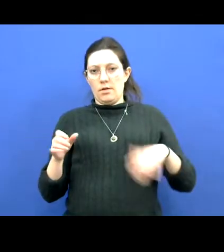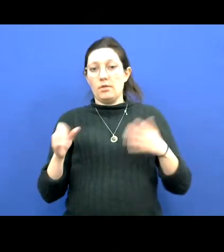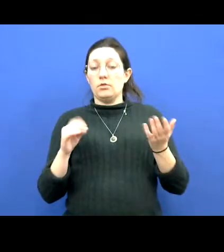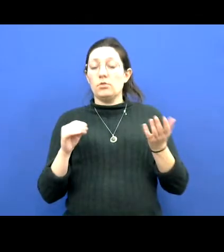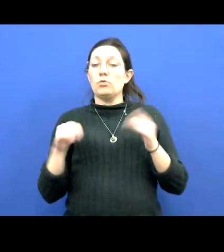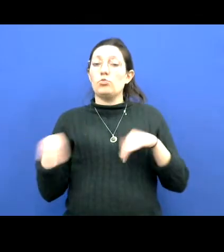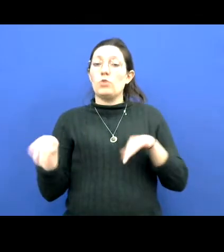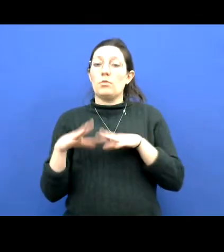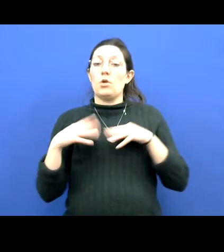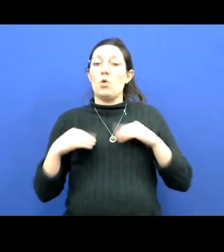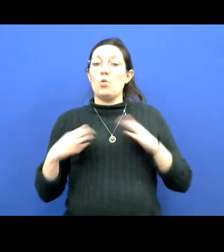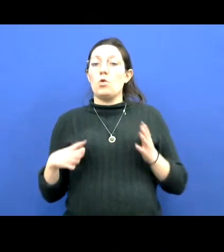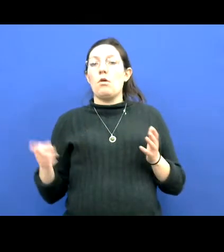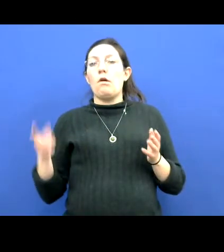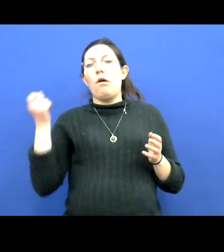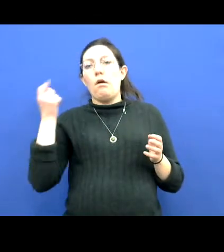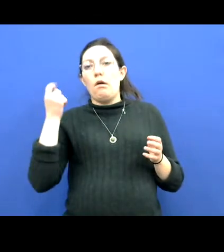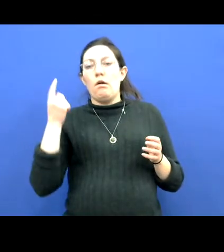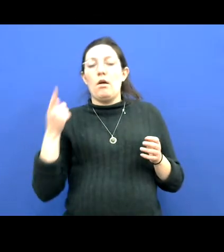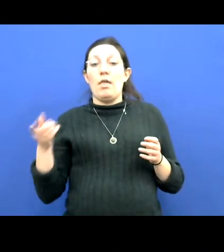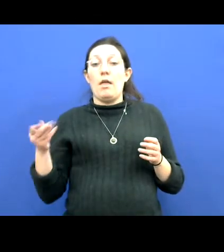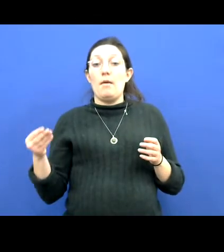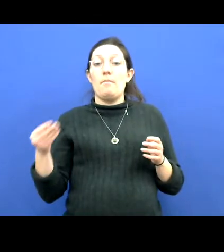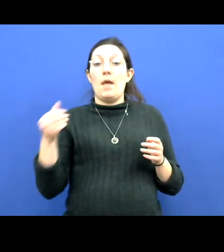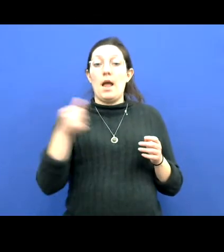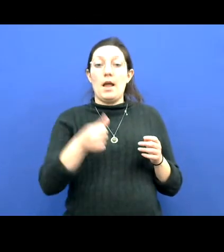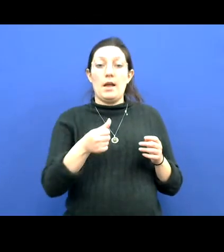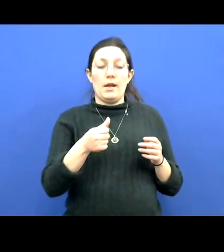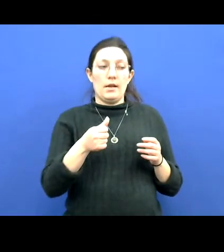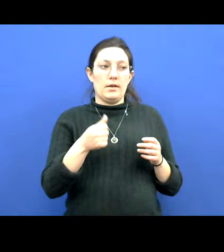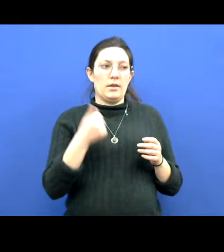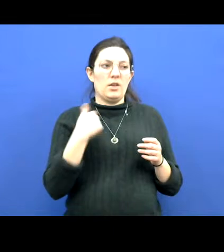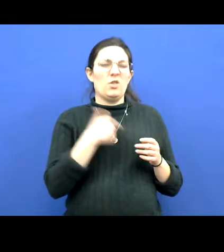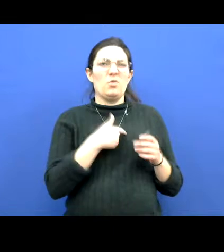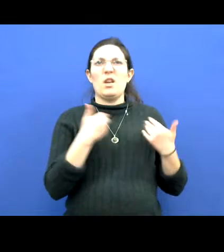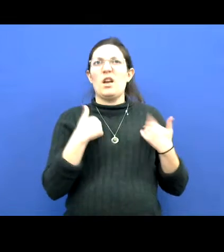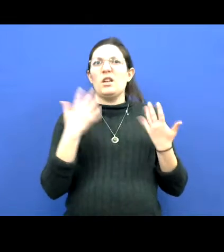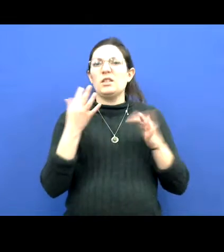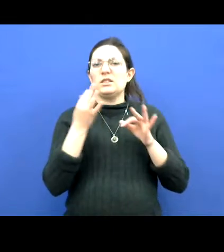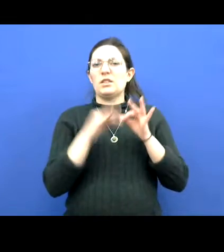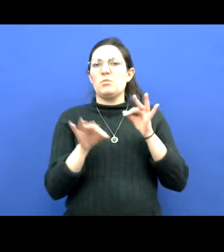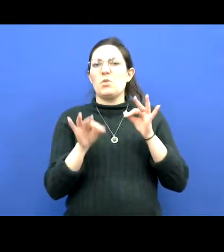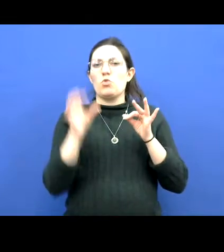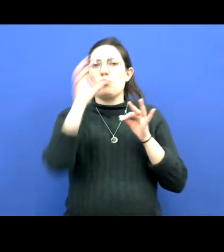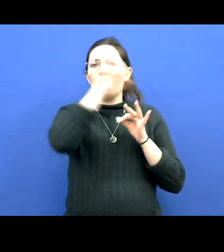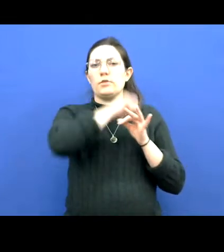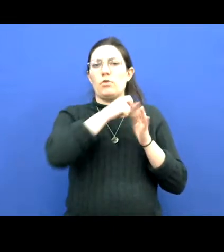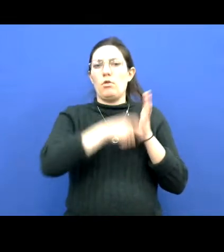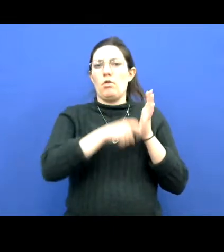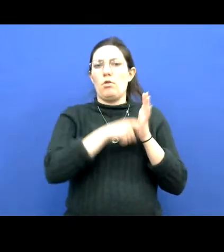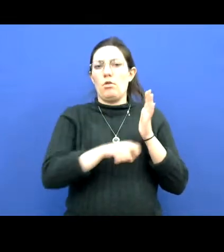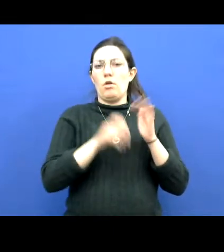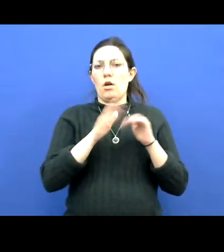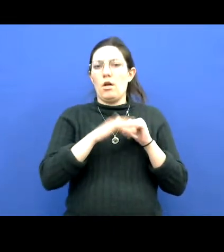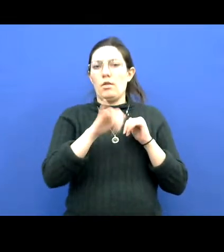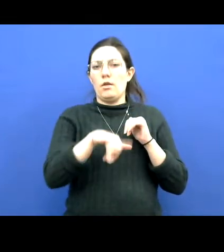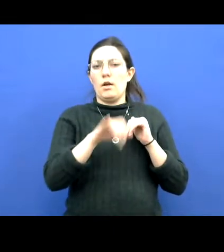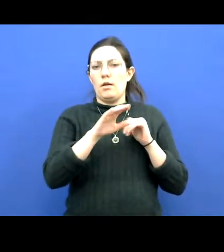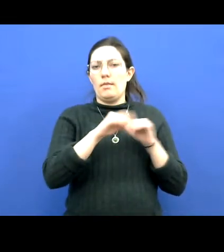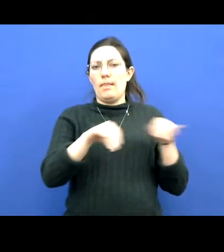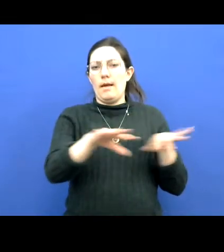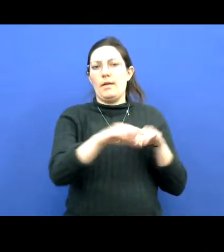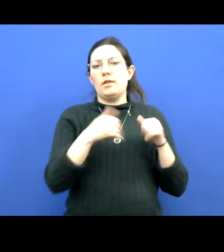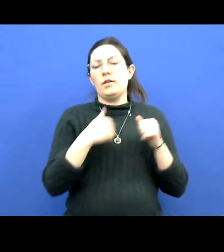owners, they're paying, we had a simple appraisal done on the land there. There's two different